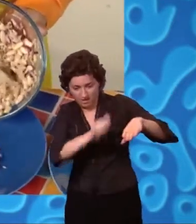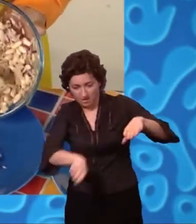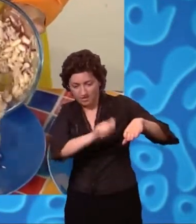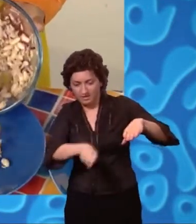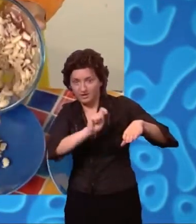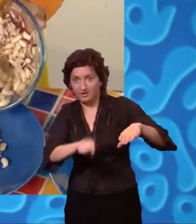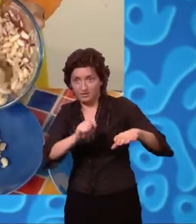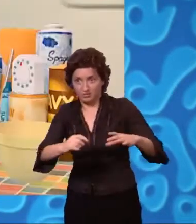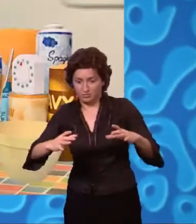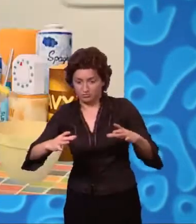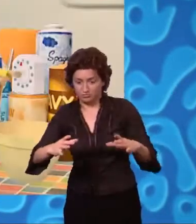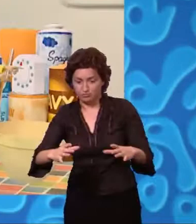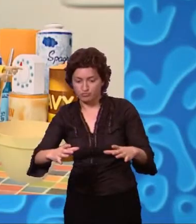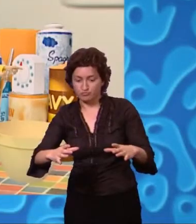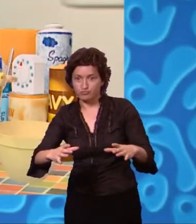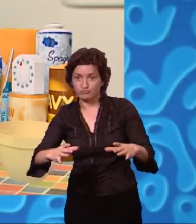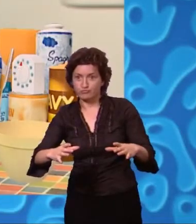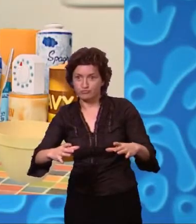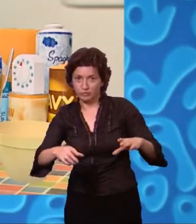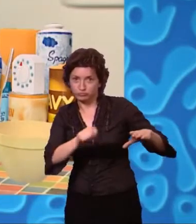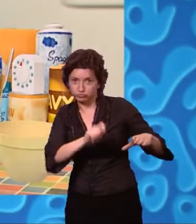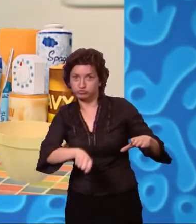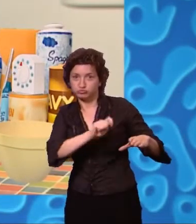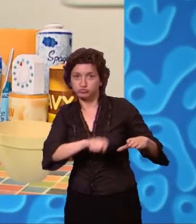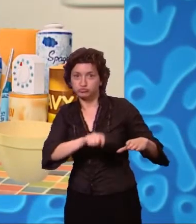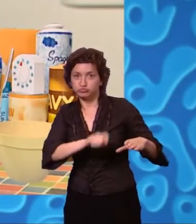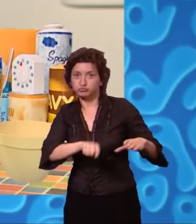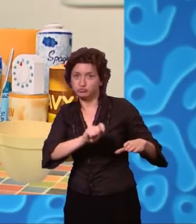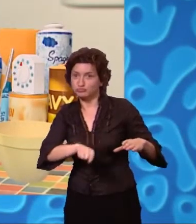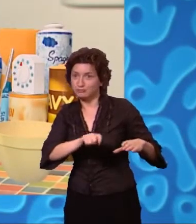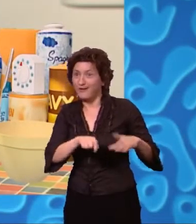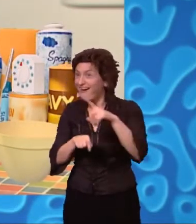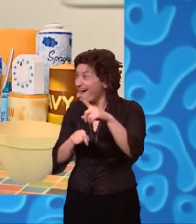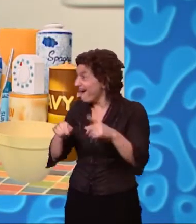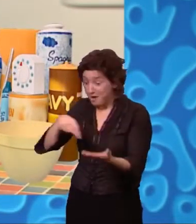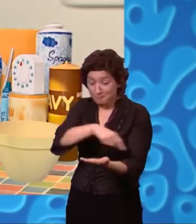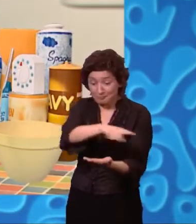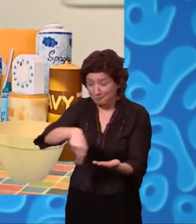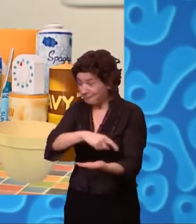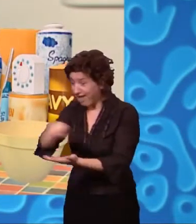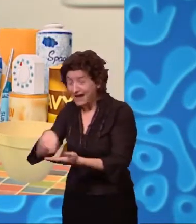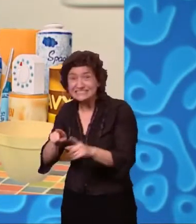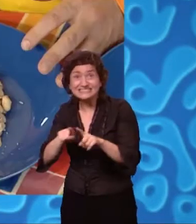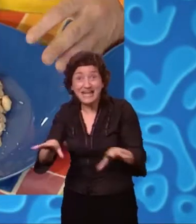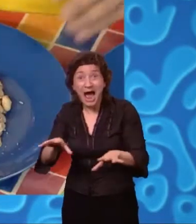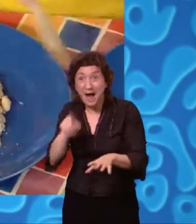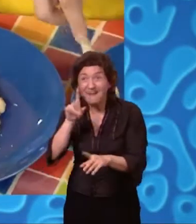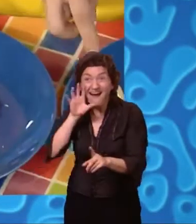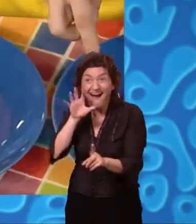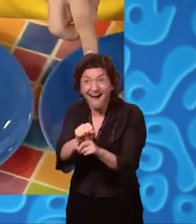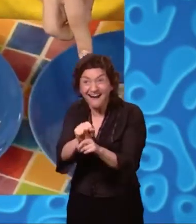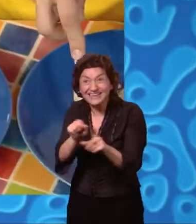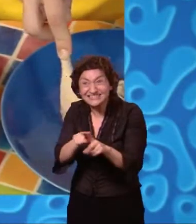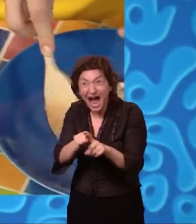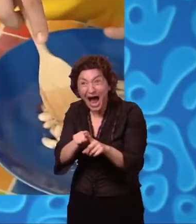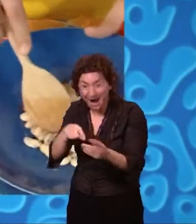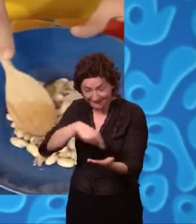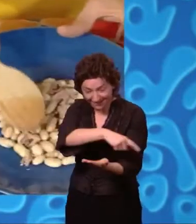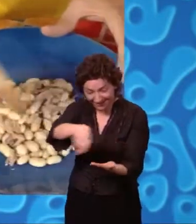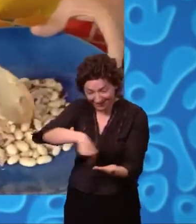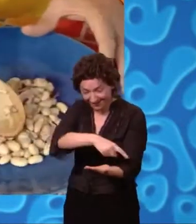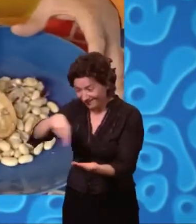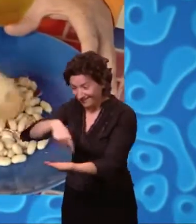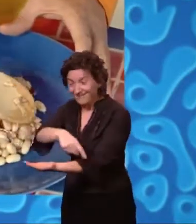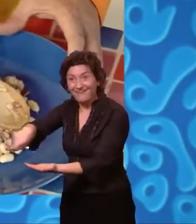like this. Hey, those plates match, don't they? Did you notice? Make a round